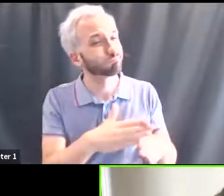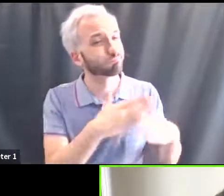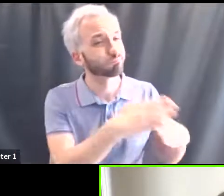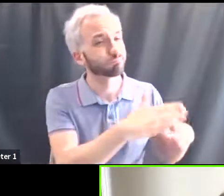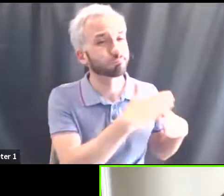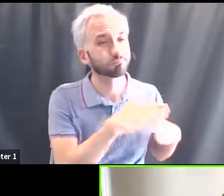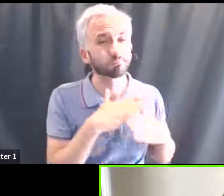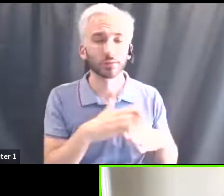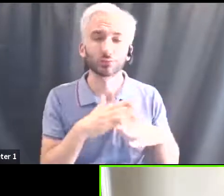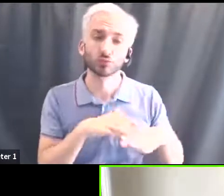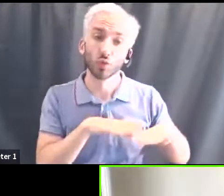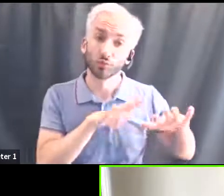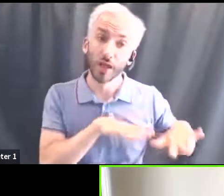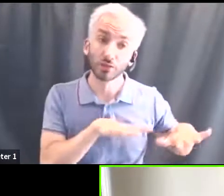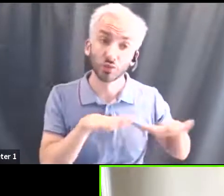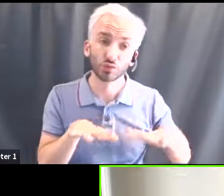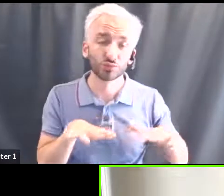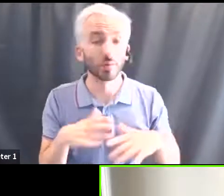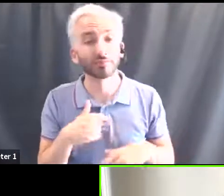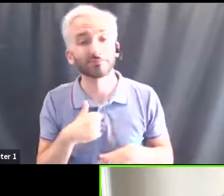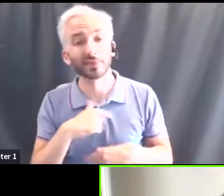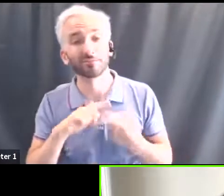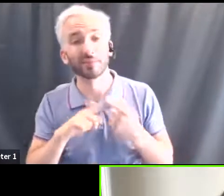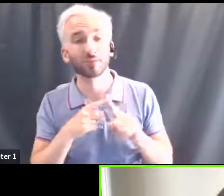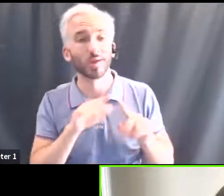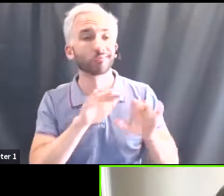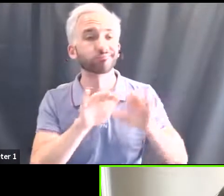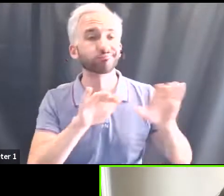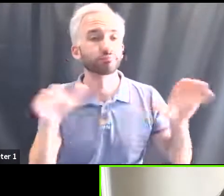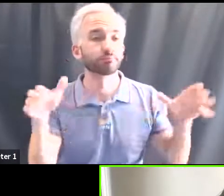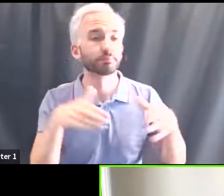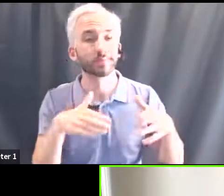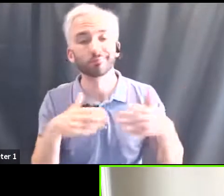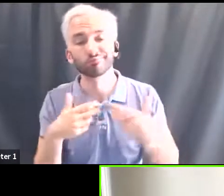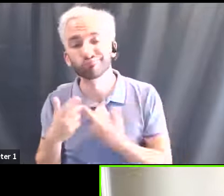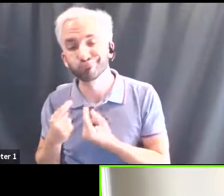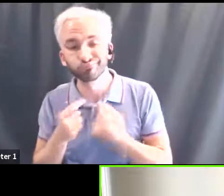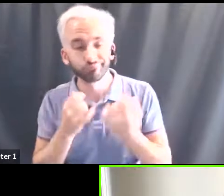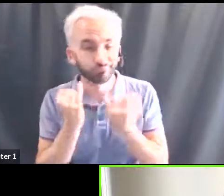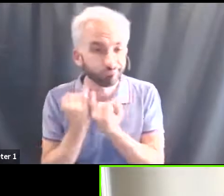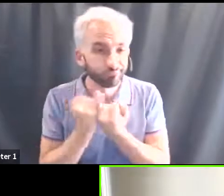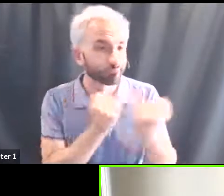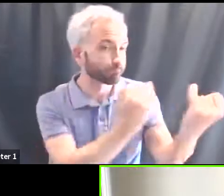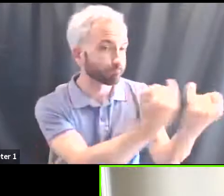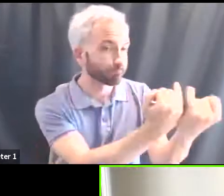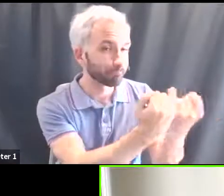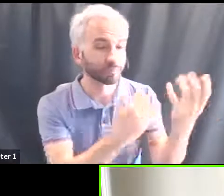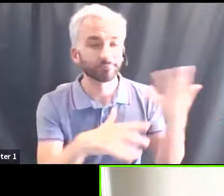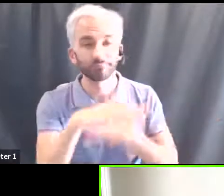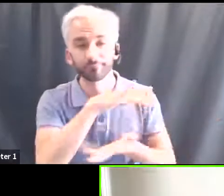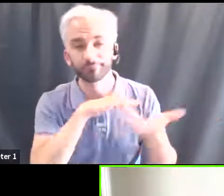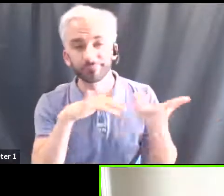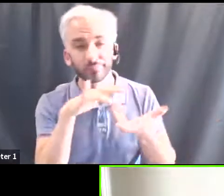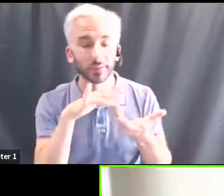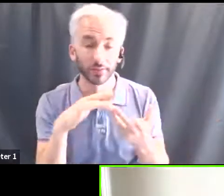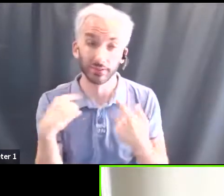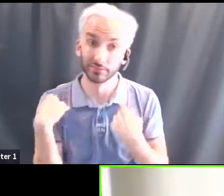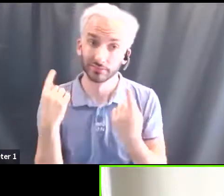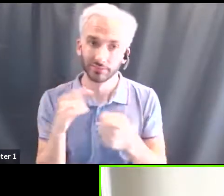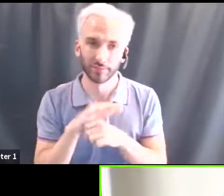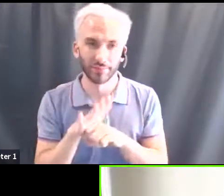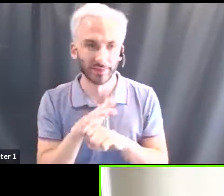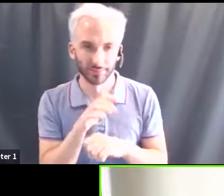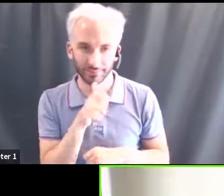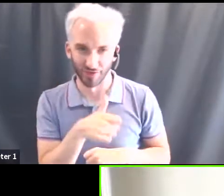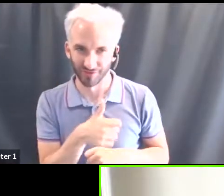casual settings. So sometimes my pals and I will just like hang out to craft. Obviously we haven't really been able to do that over the pandemic,